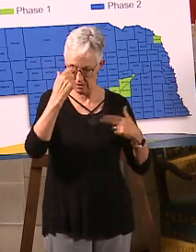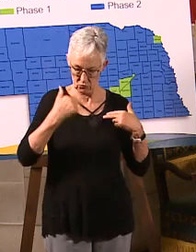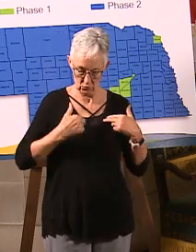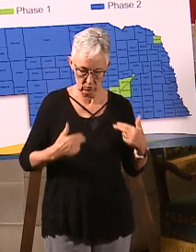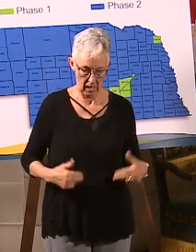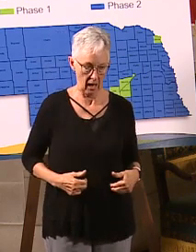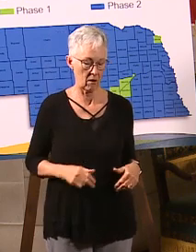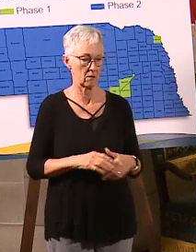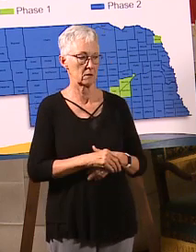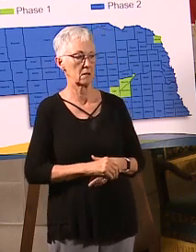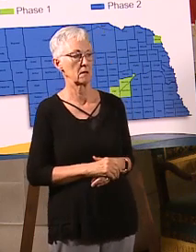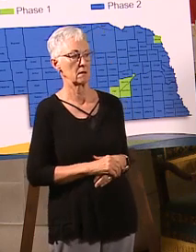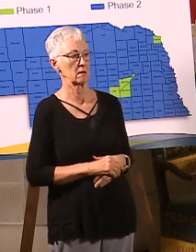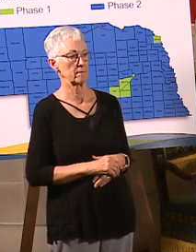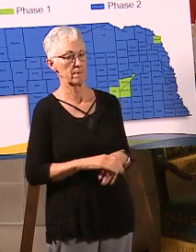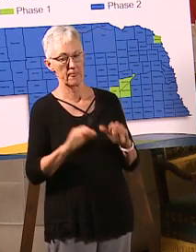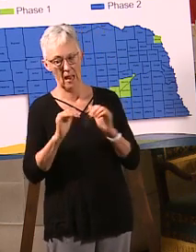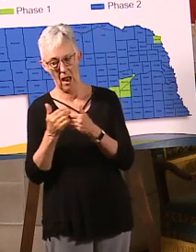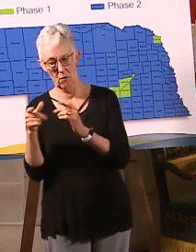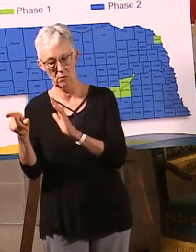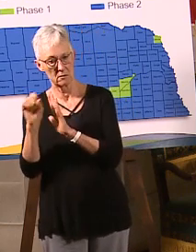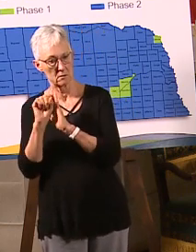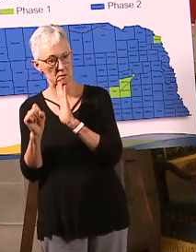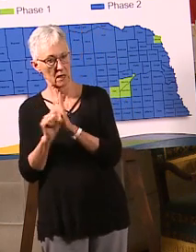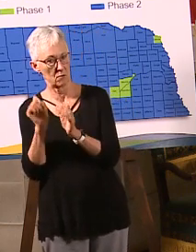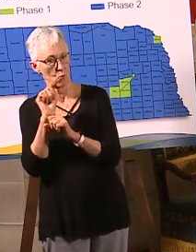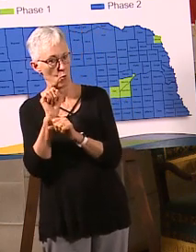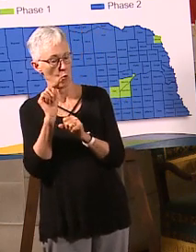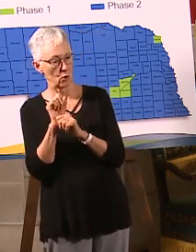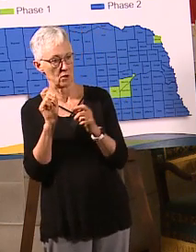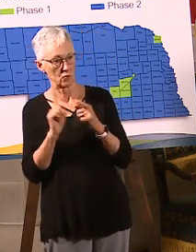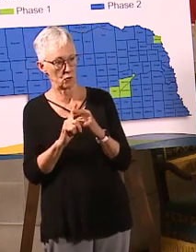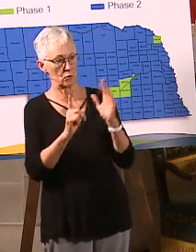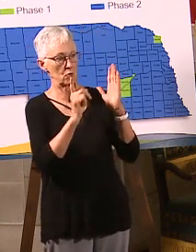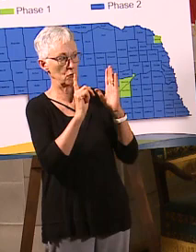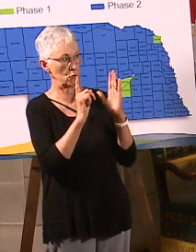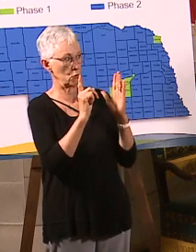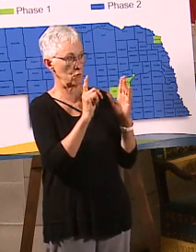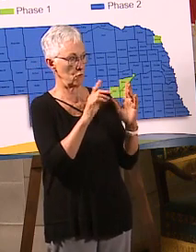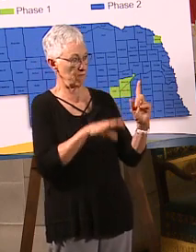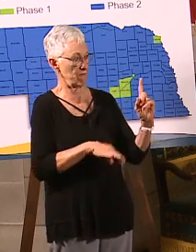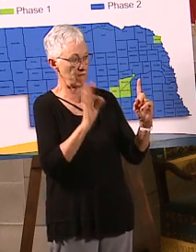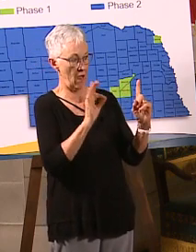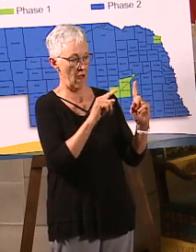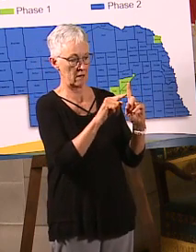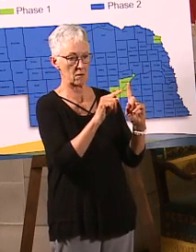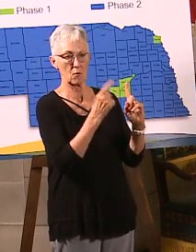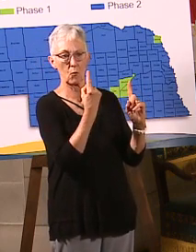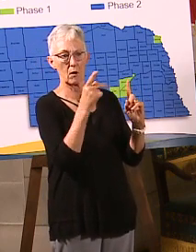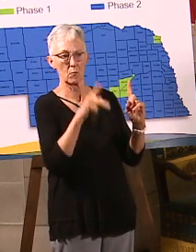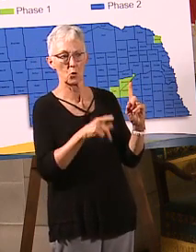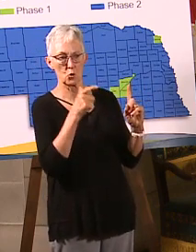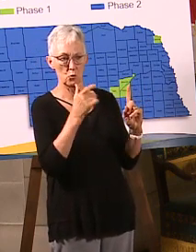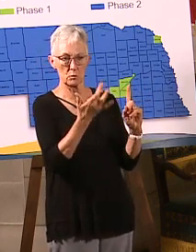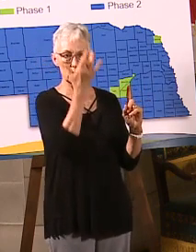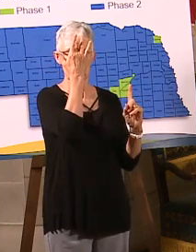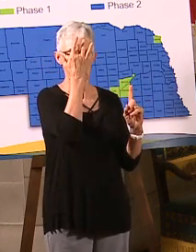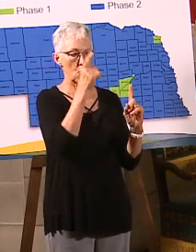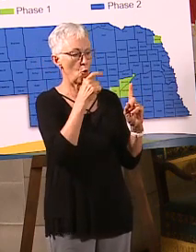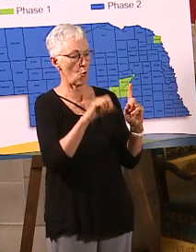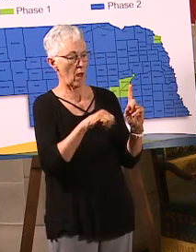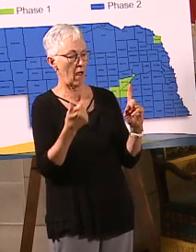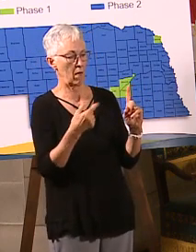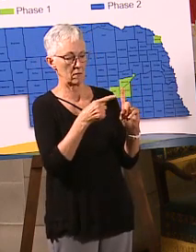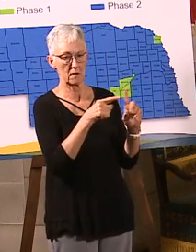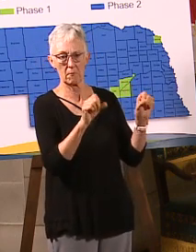issue for the state and something that HHS has really worked to focus on is the contact tracing, and things like how